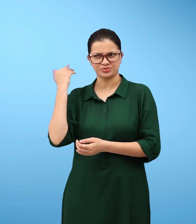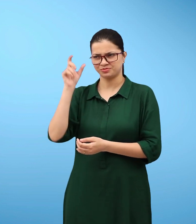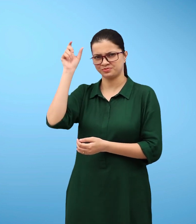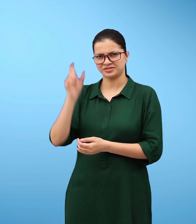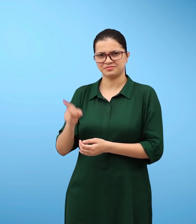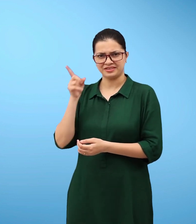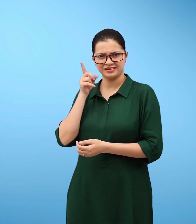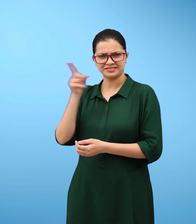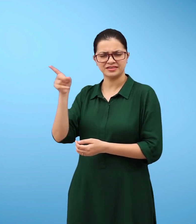Kalidas.